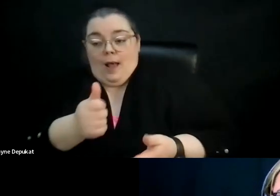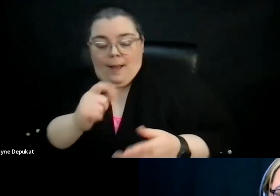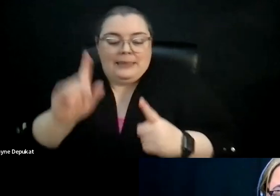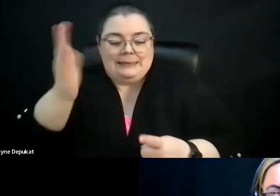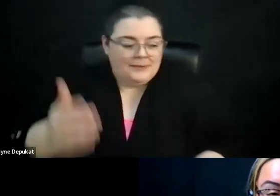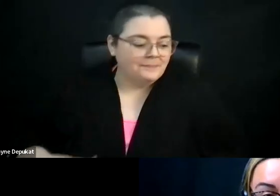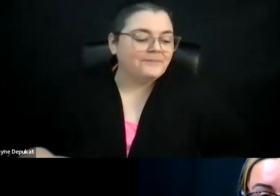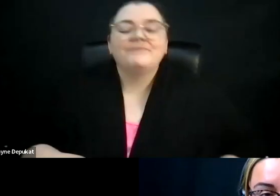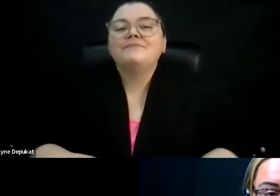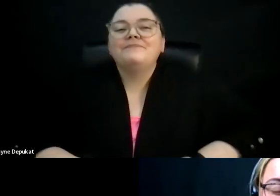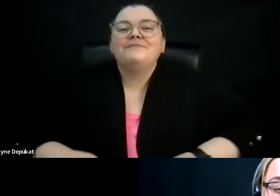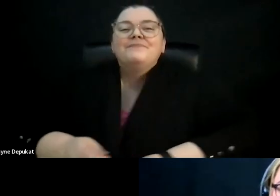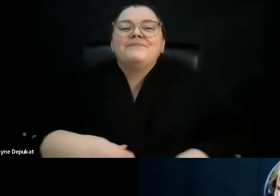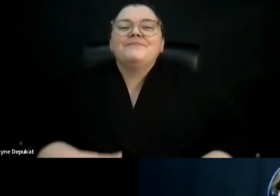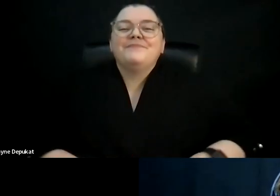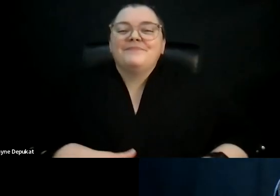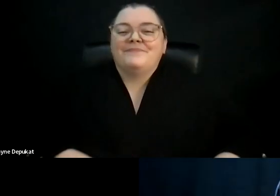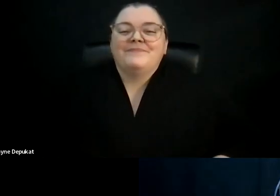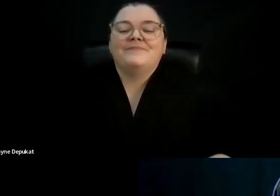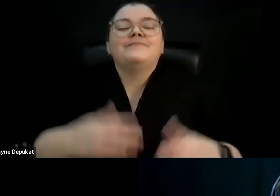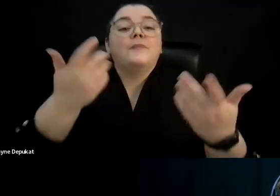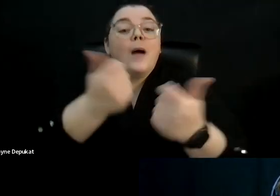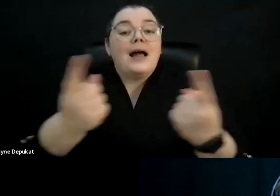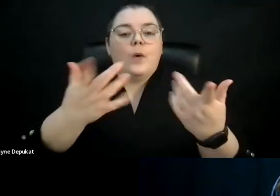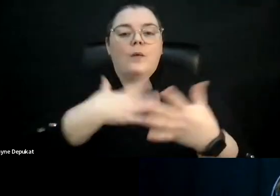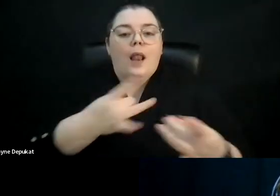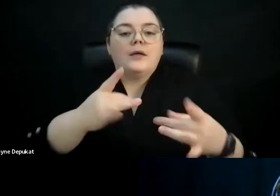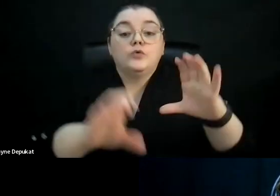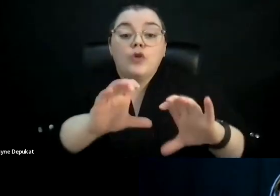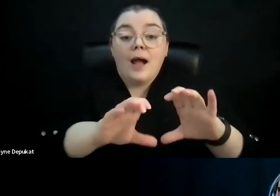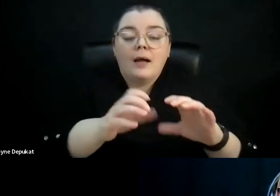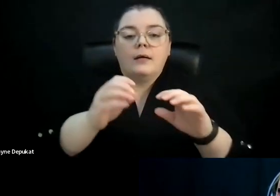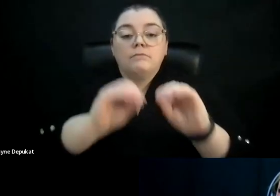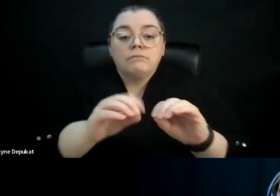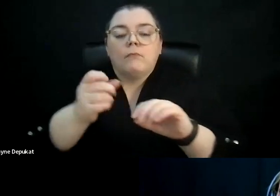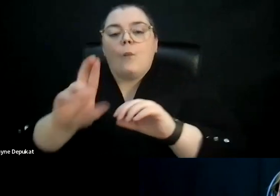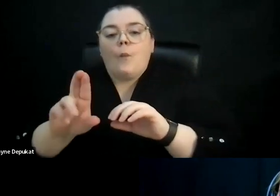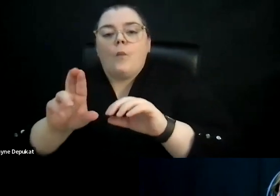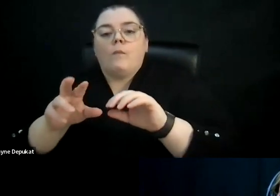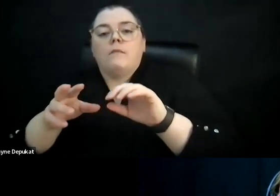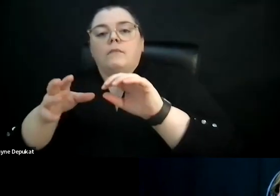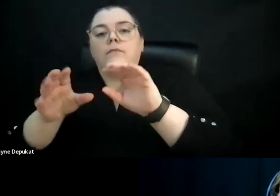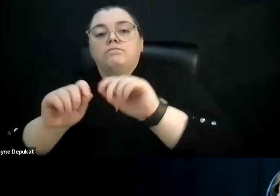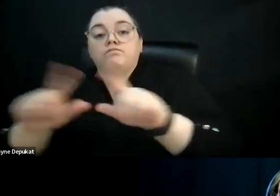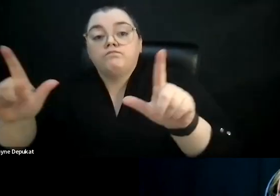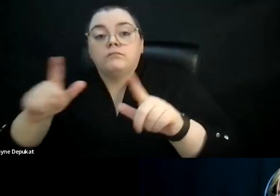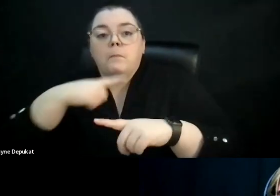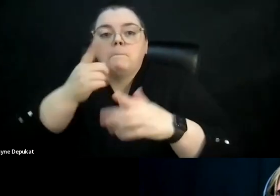don't know if that's true or not, but it seems to be the case. So if anyone would like to put a chat in or would like to come